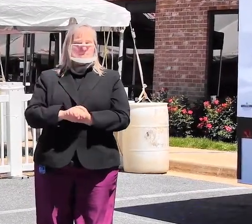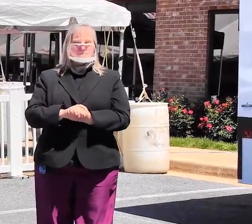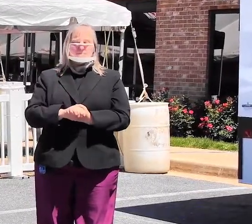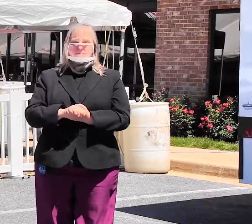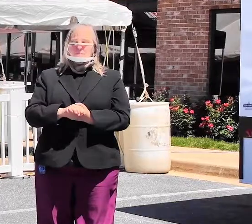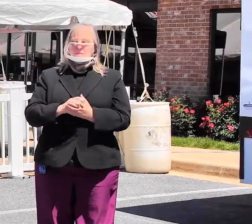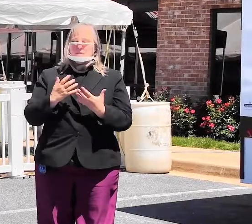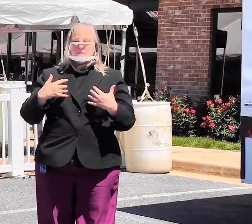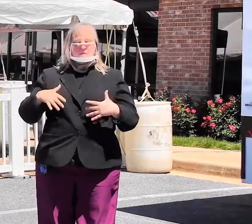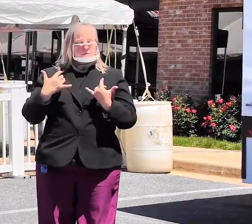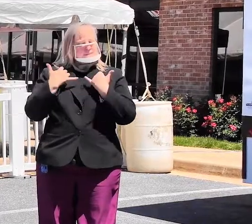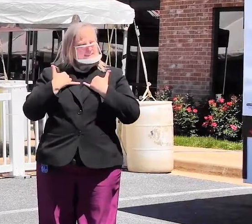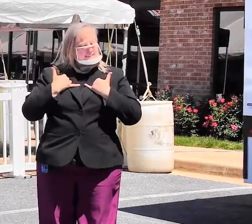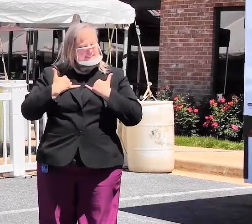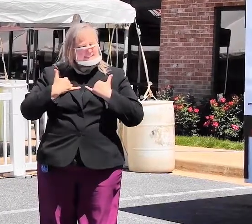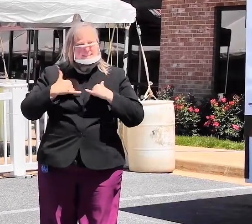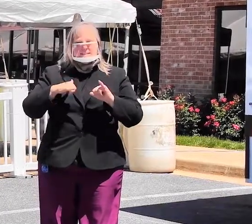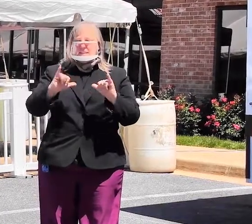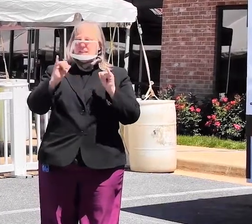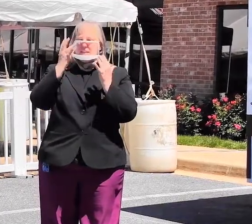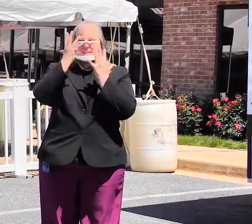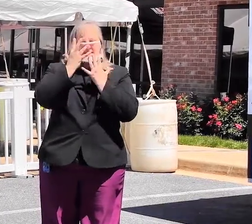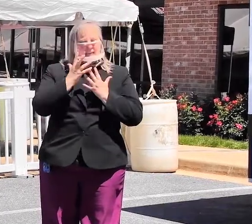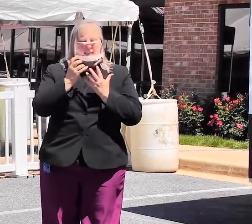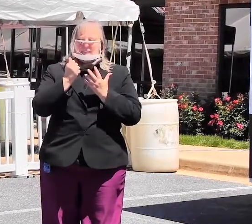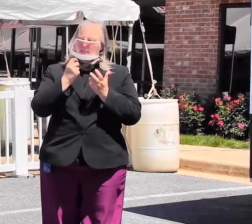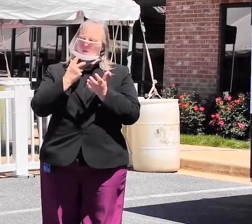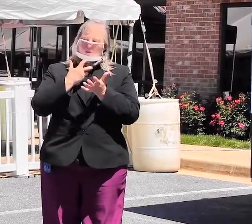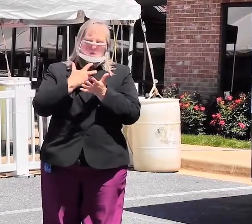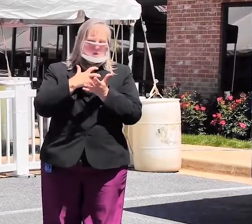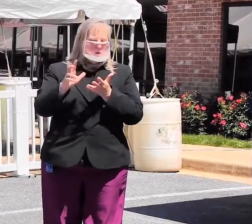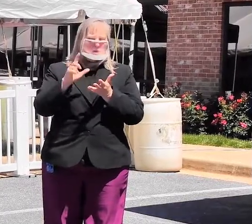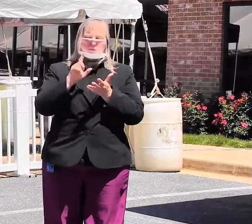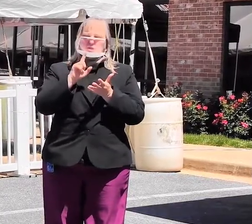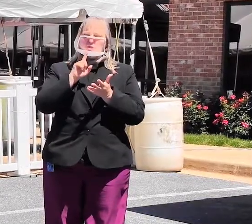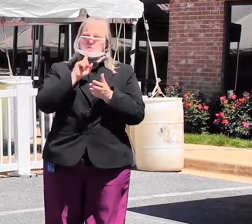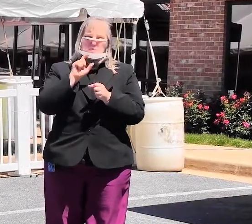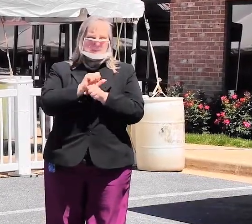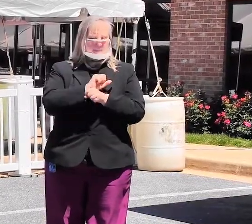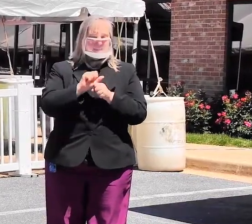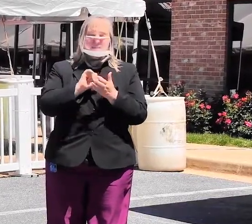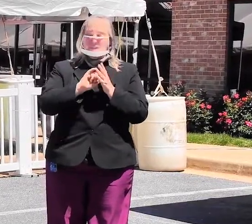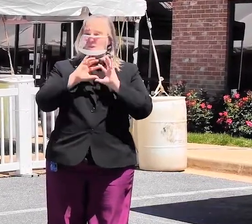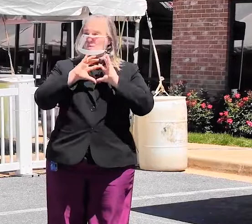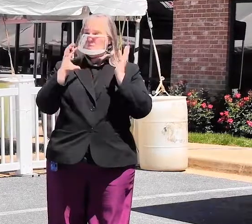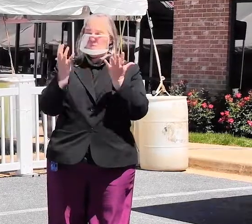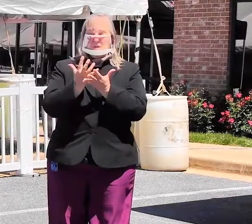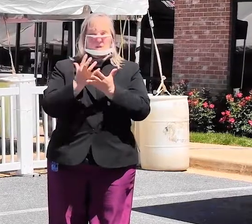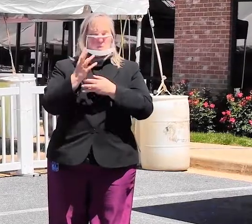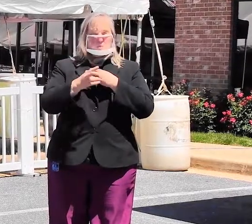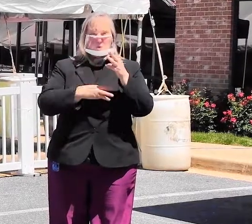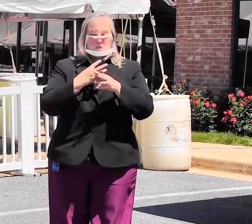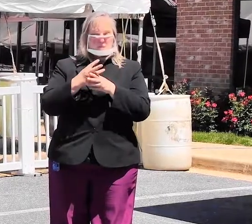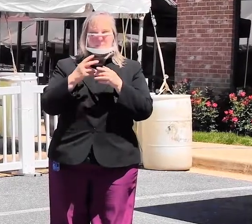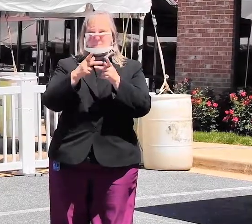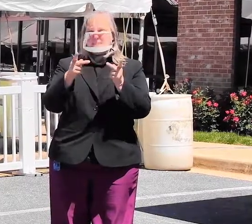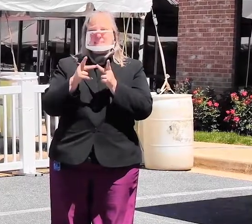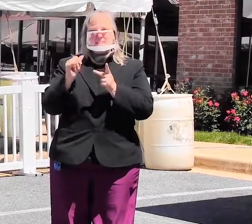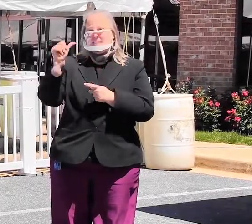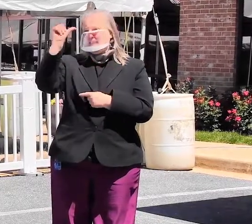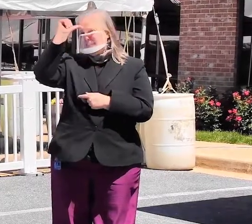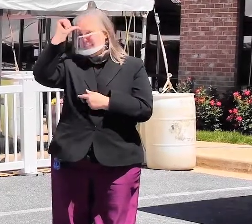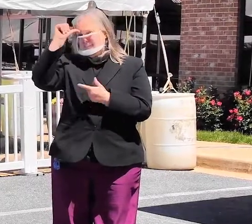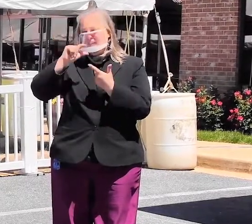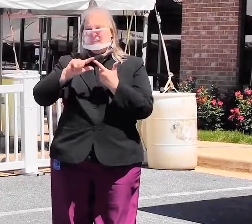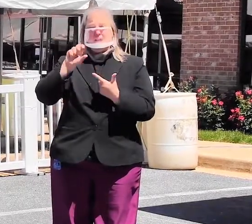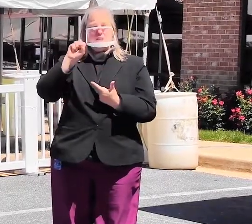It is still a sad and harsh reality that across the world in places such as India, Sri